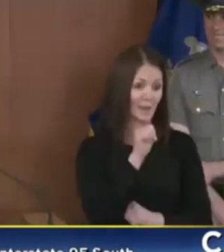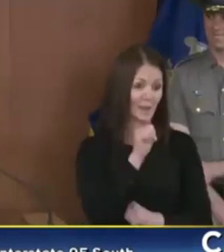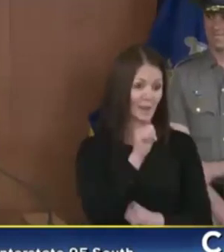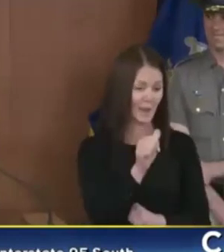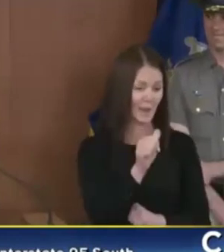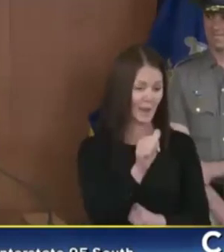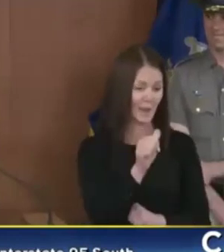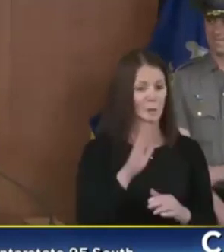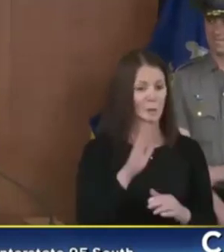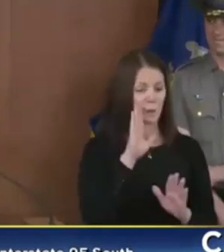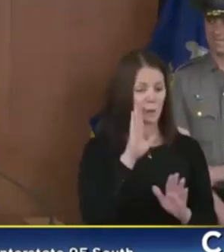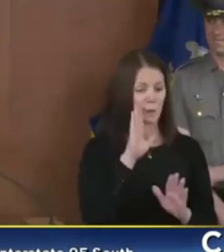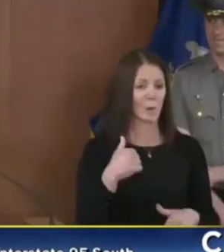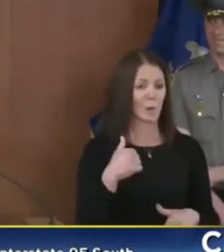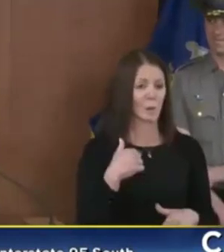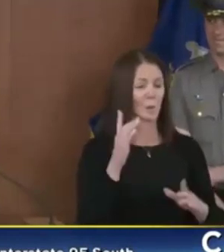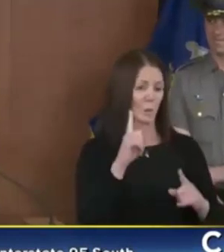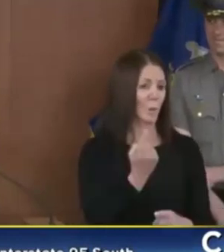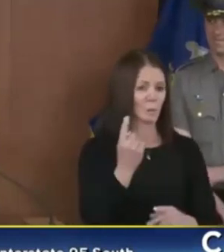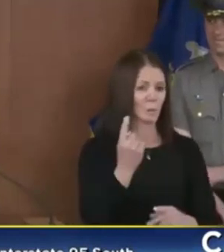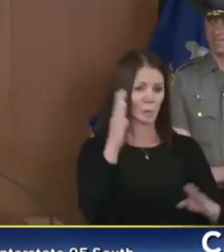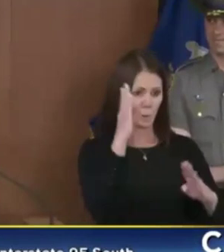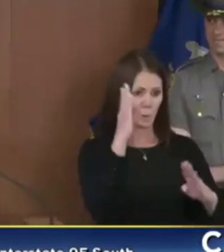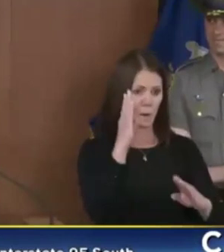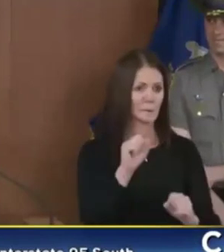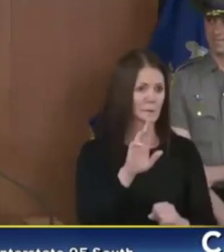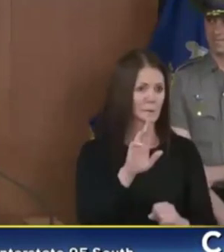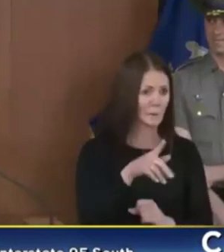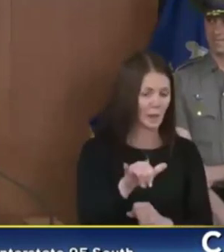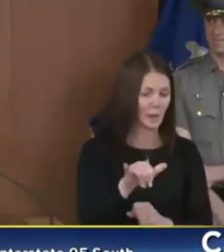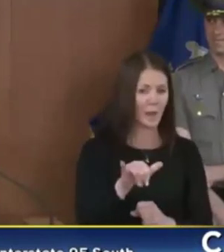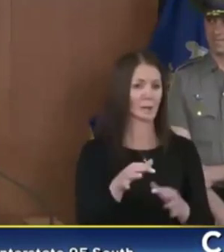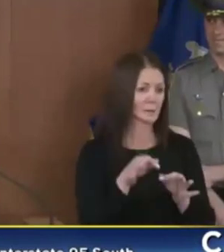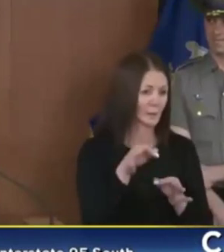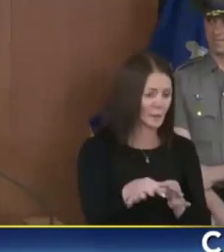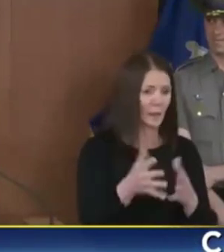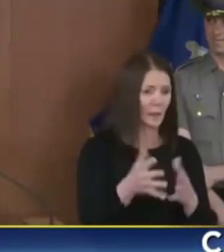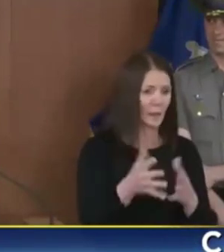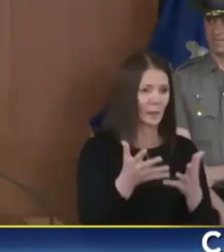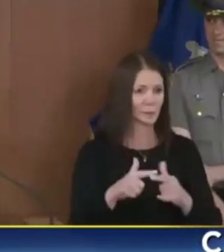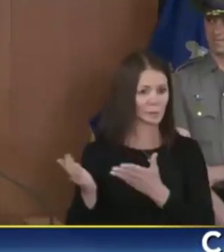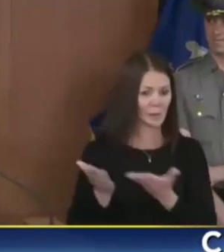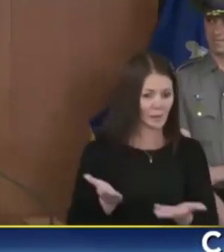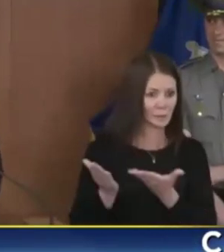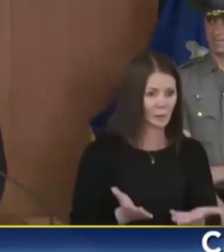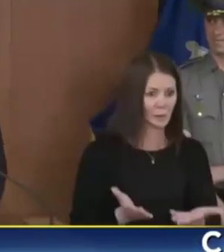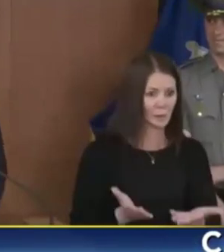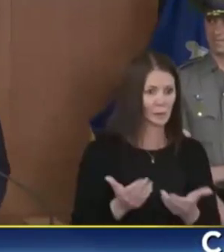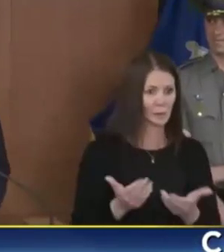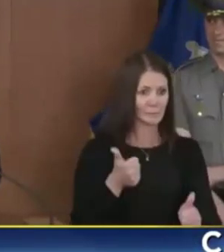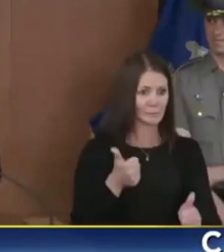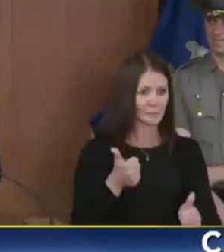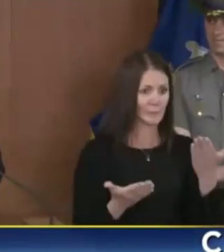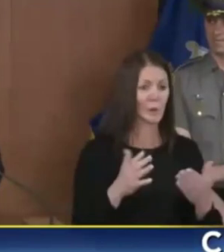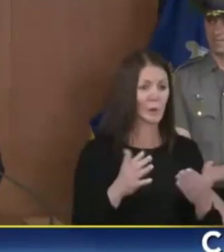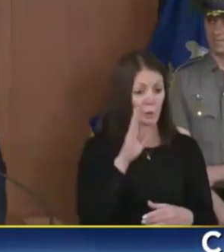And I worry about supply chain issues and delays that you may have back and forth. I think it will definitely impact the